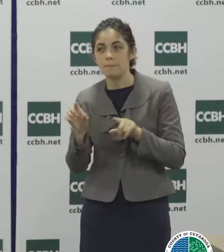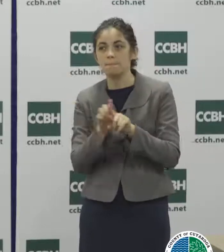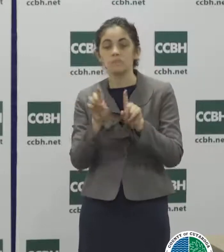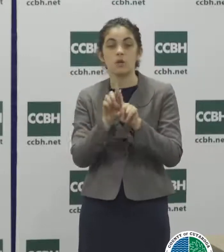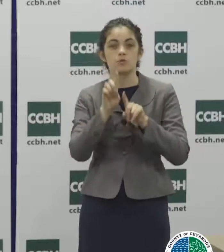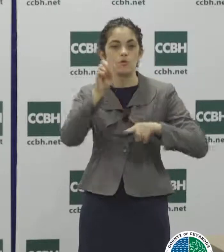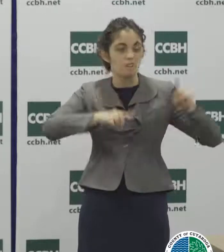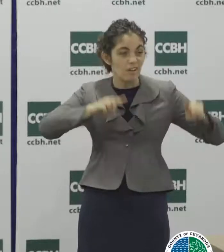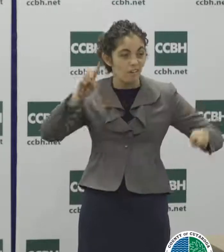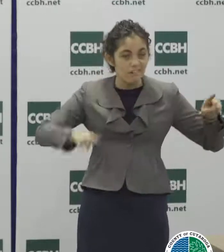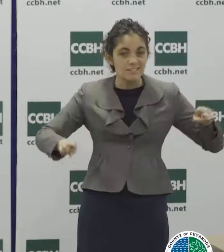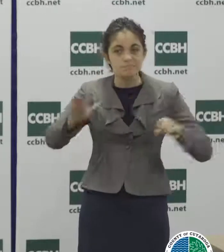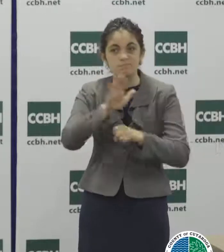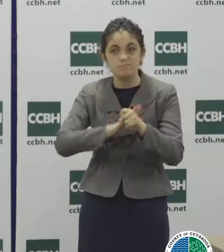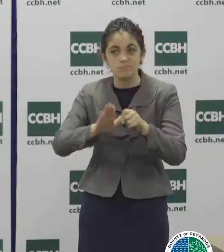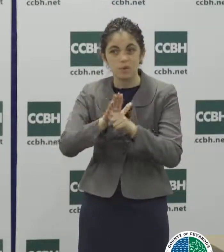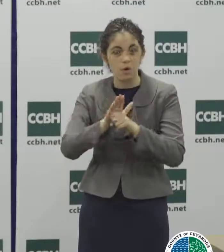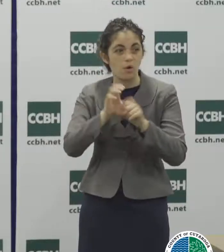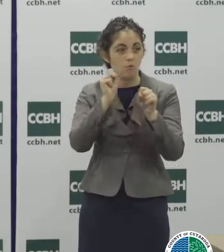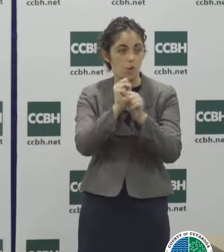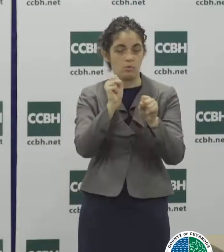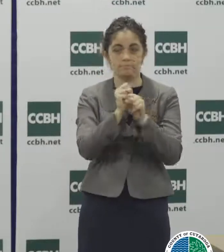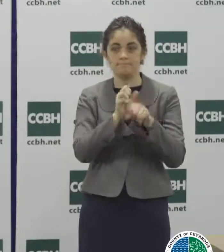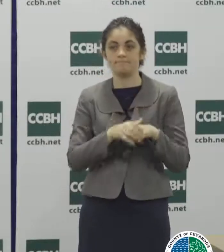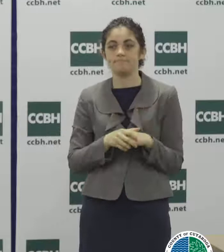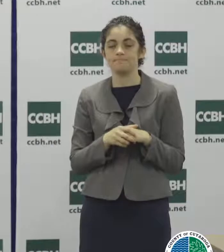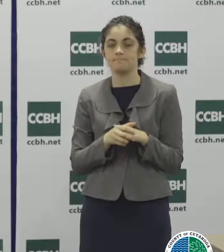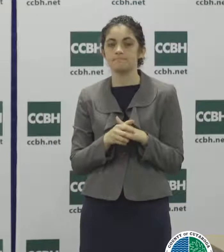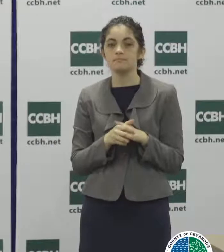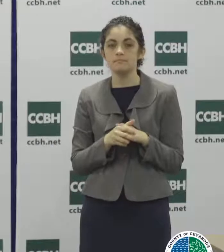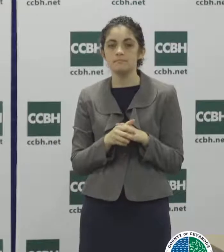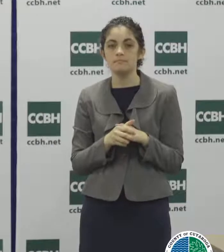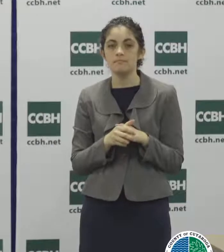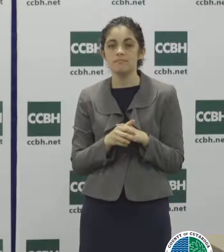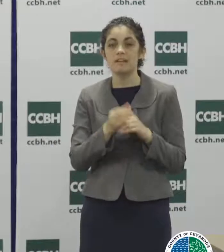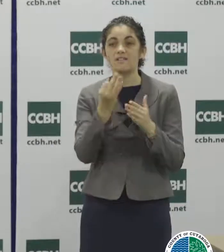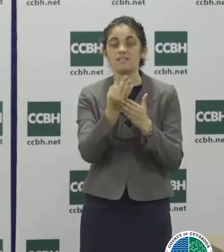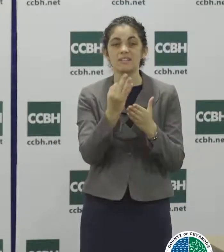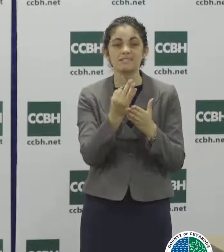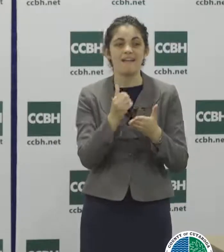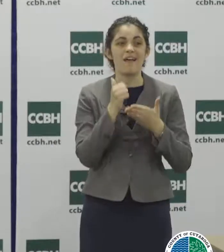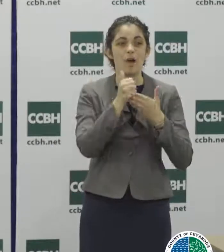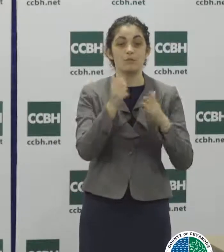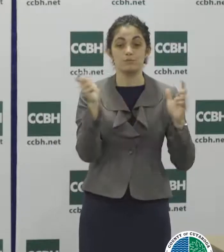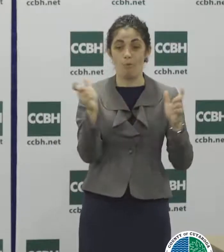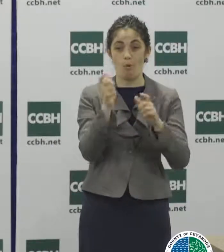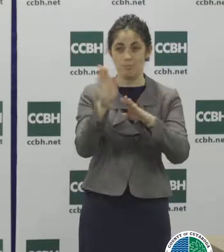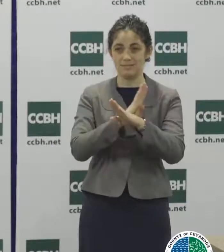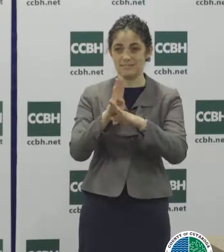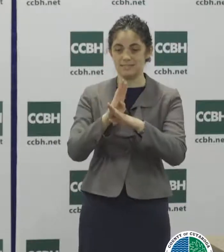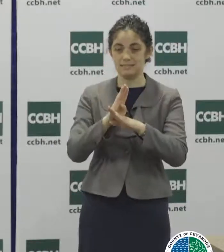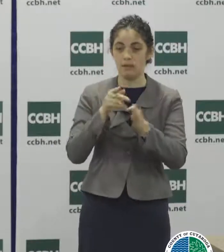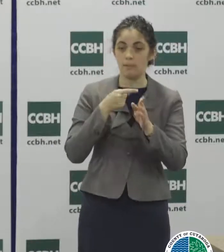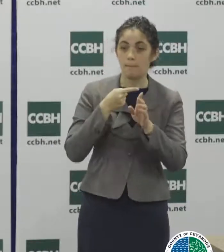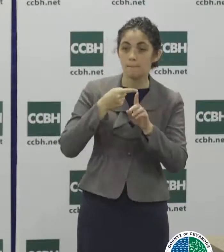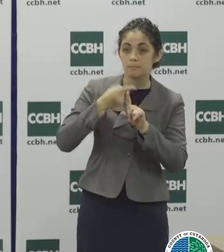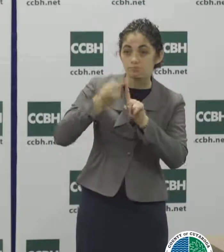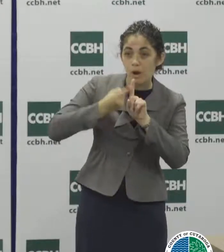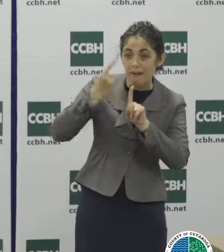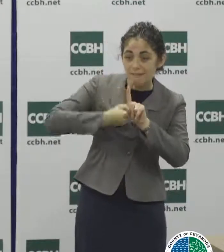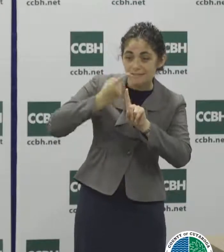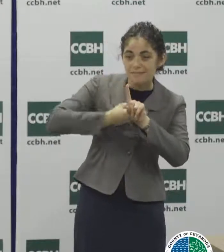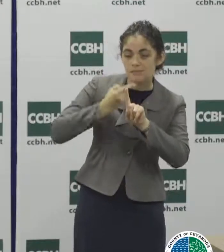all sorts of fields of work. These funds are helping small businesses to pay rent,